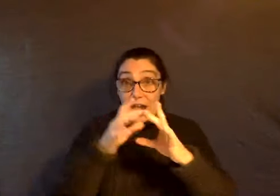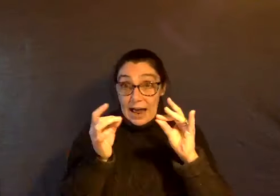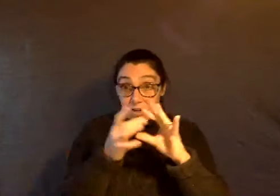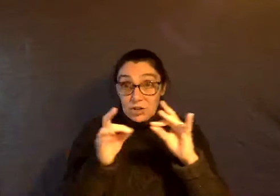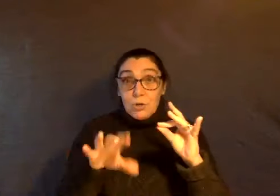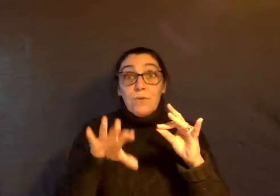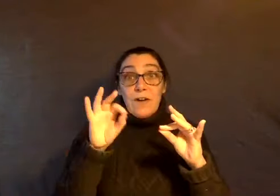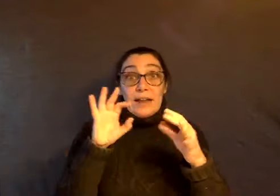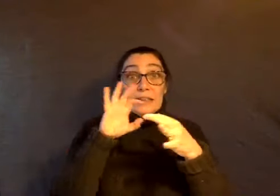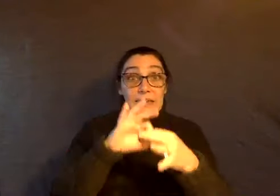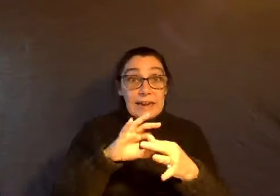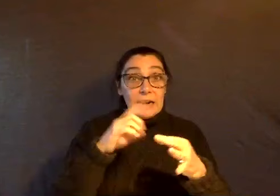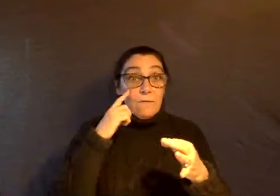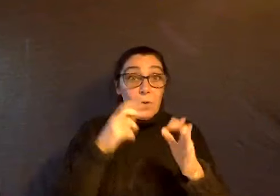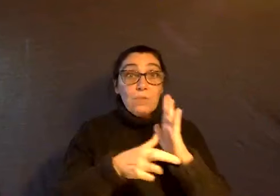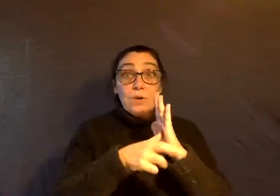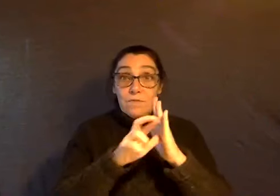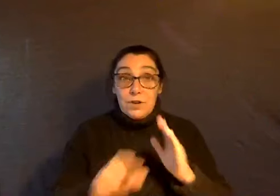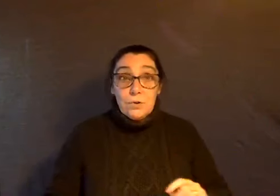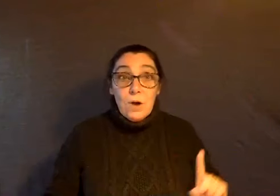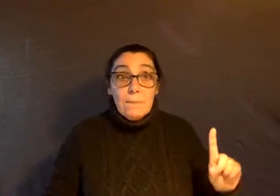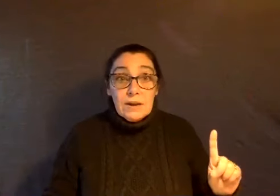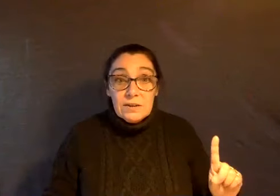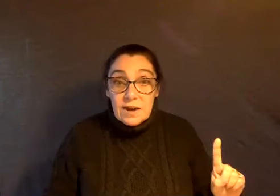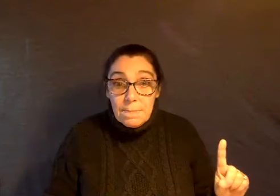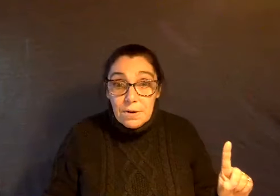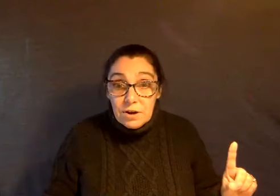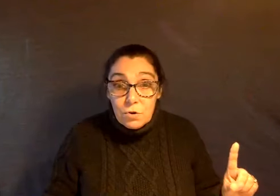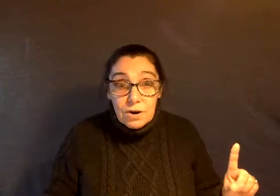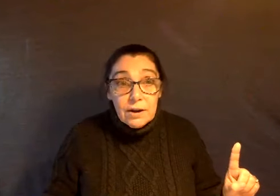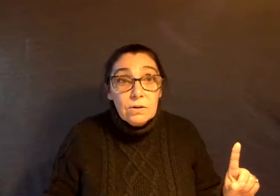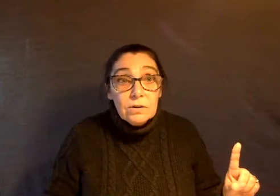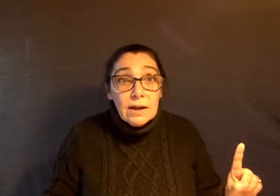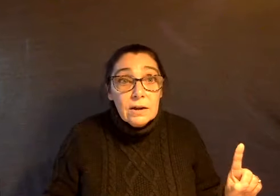chat, you will find the link for review. I'm going to stop our recording. Hold on.